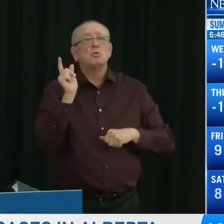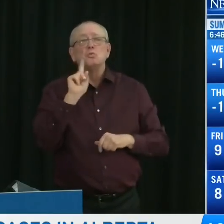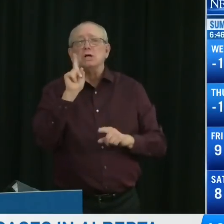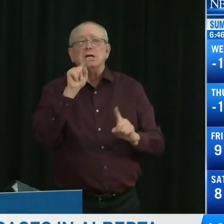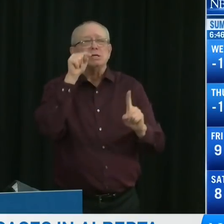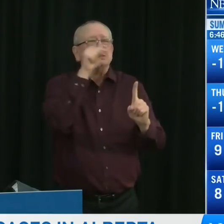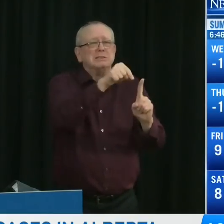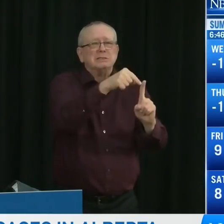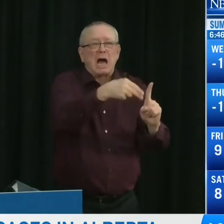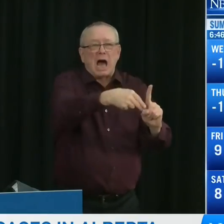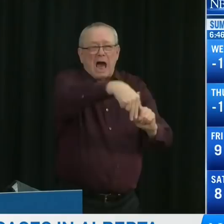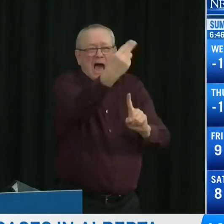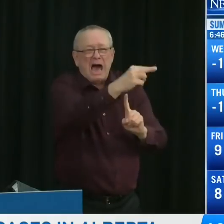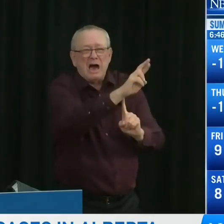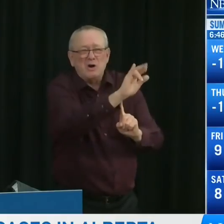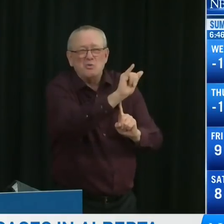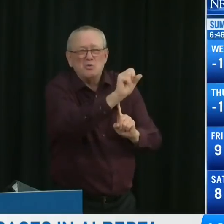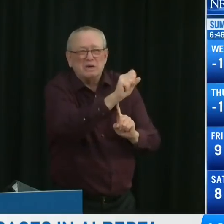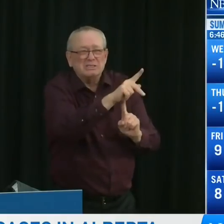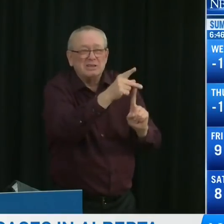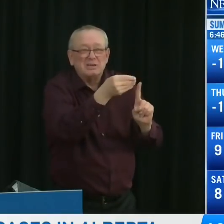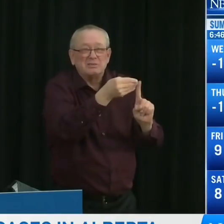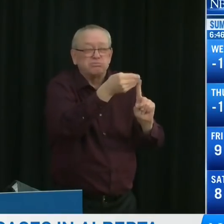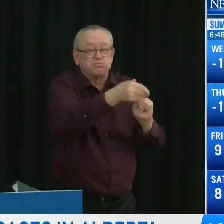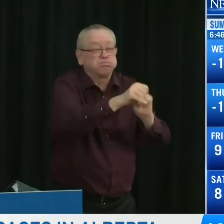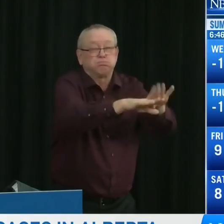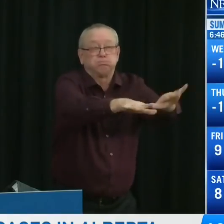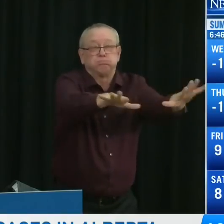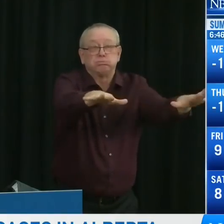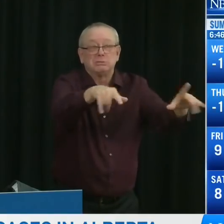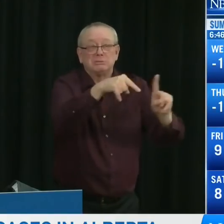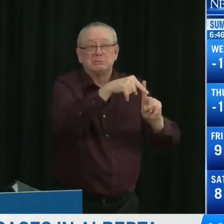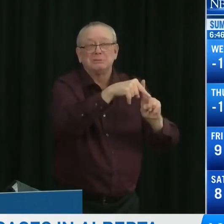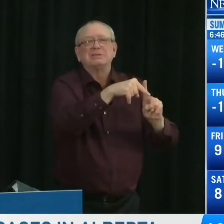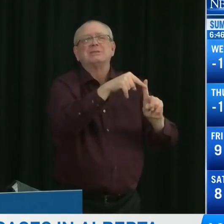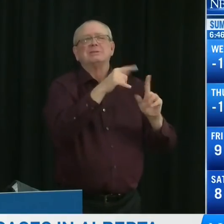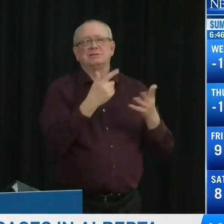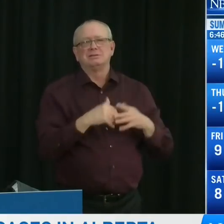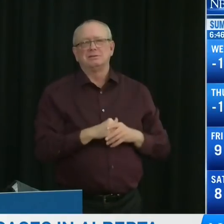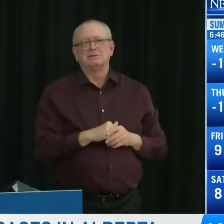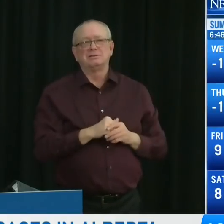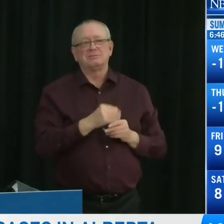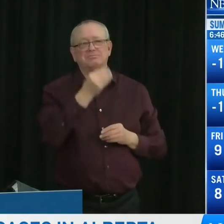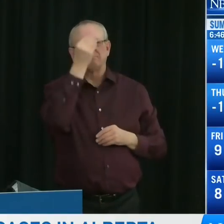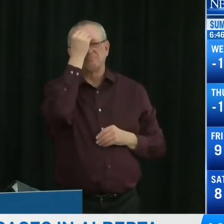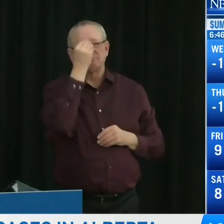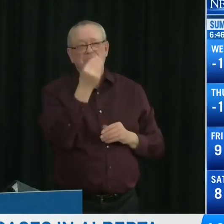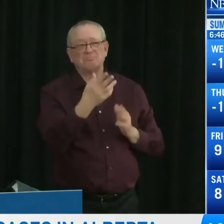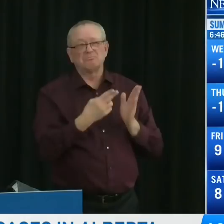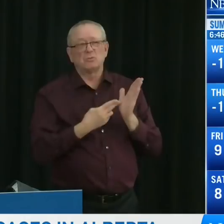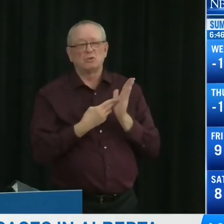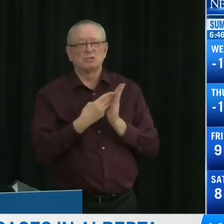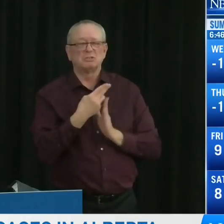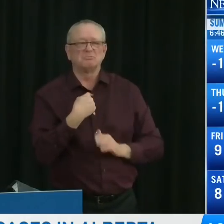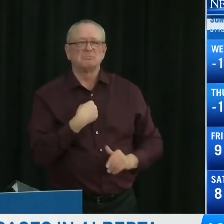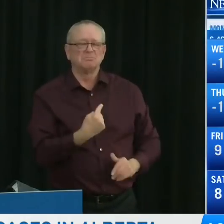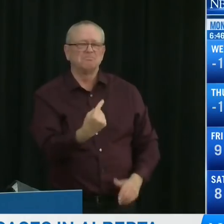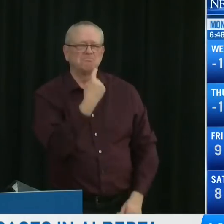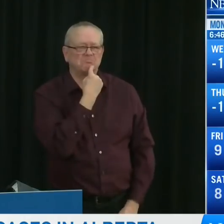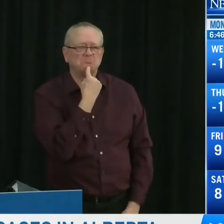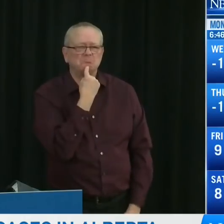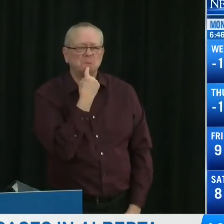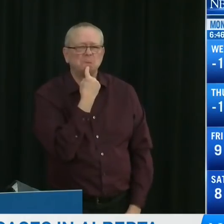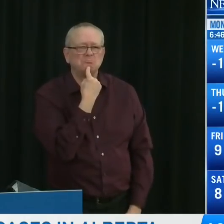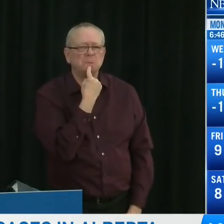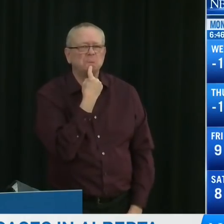is a slip in public health measures. I am disappointed at reports of organizations and businesses that